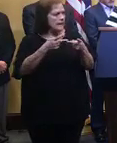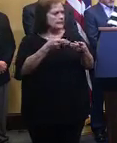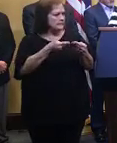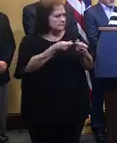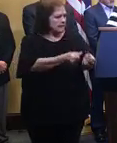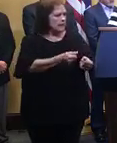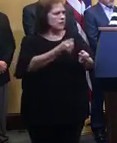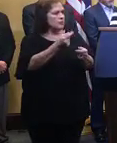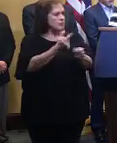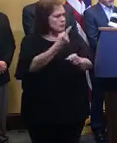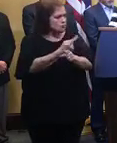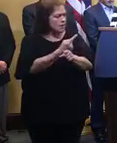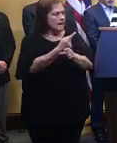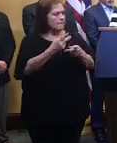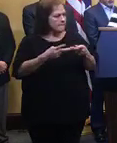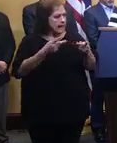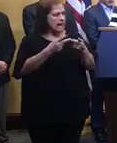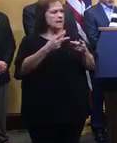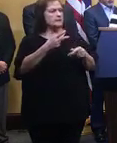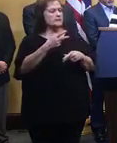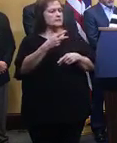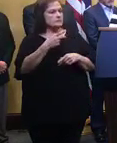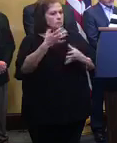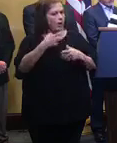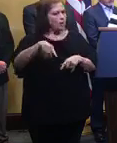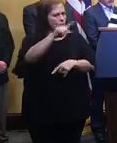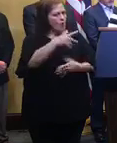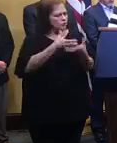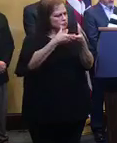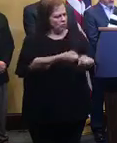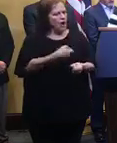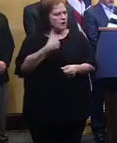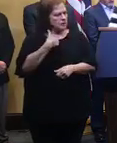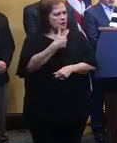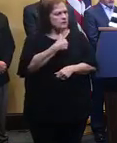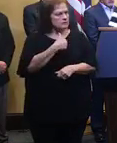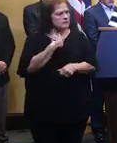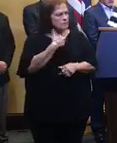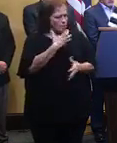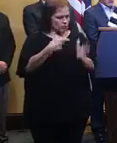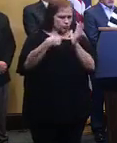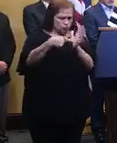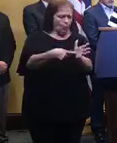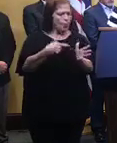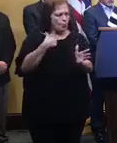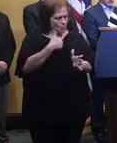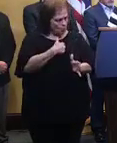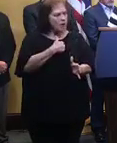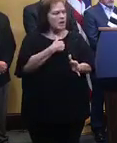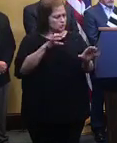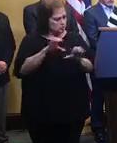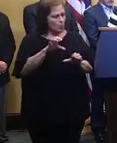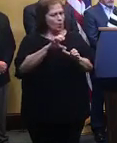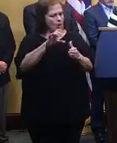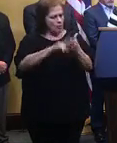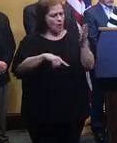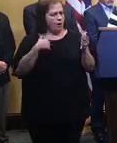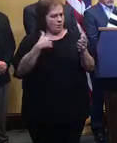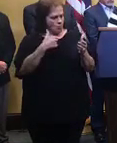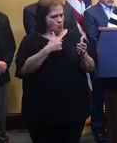hopefully building momentum with the public, building that trust so that they know, hey, we're doing exactly what we said that we would